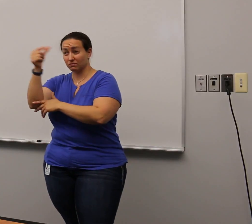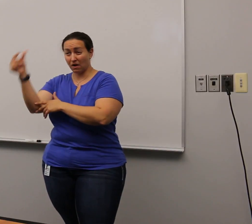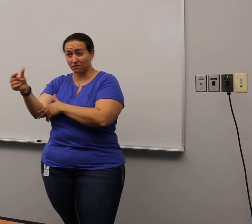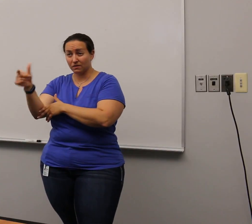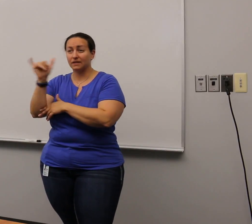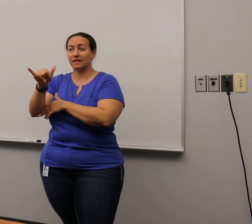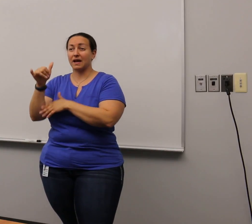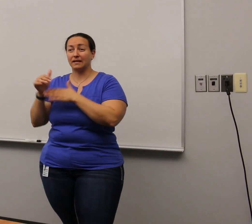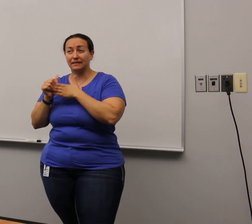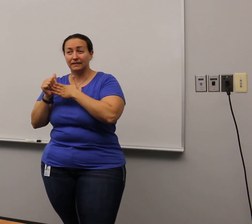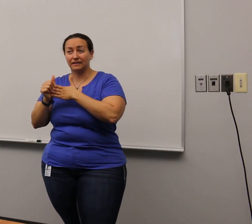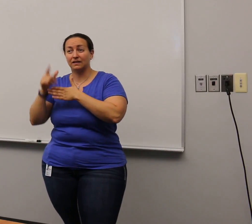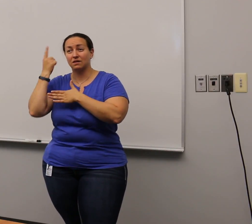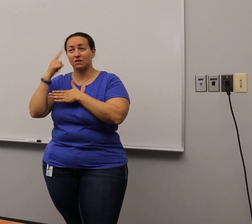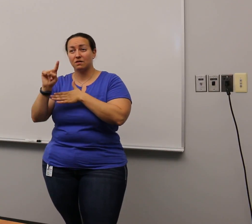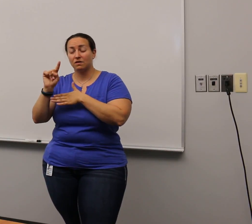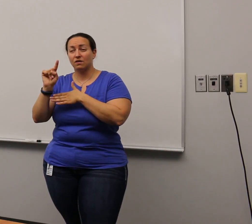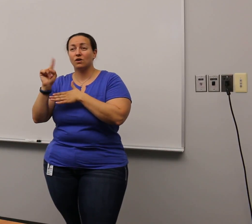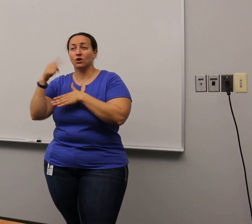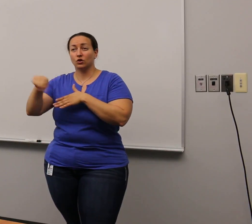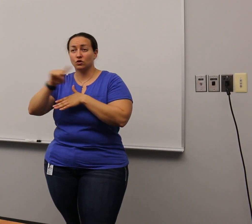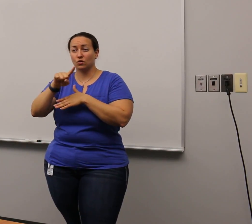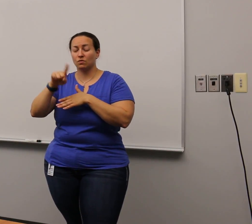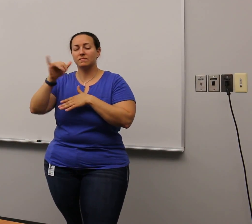led by politicians that we elect.